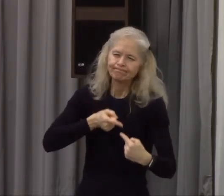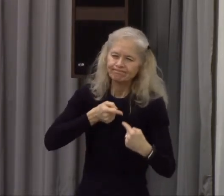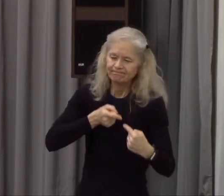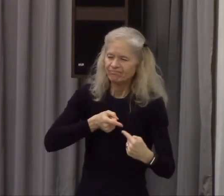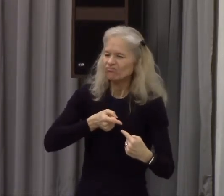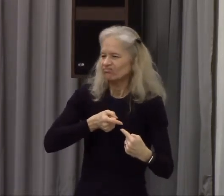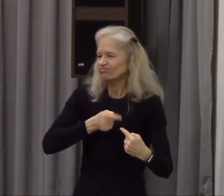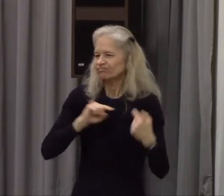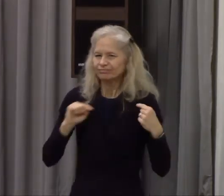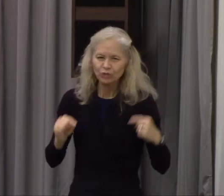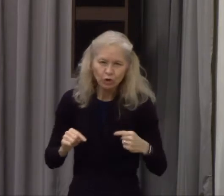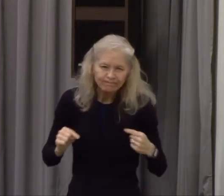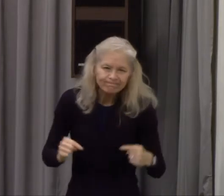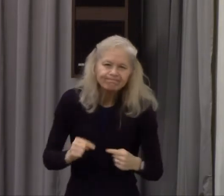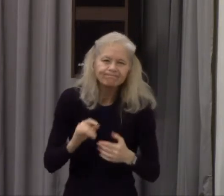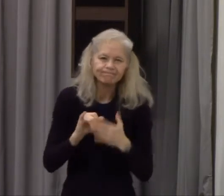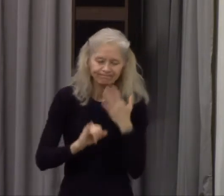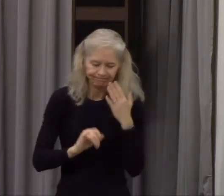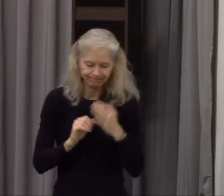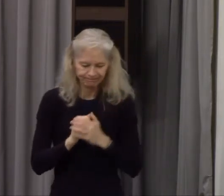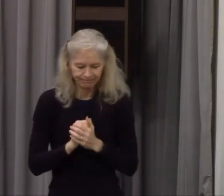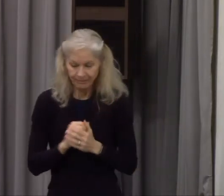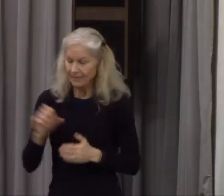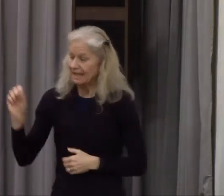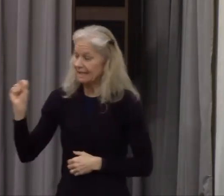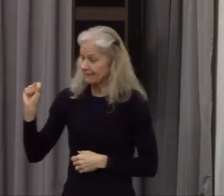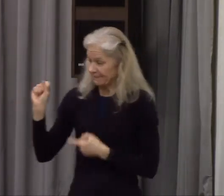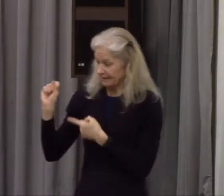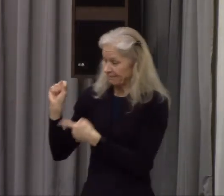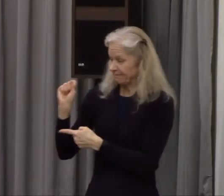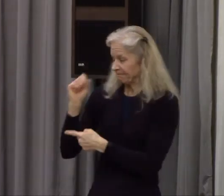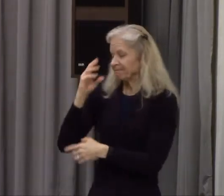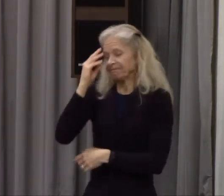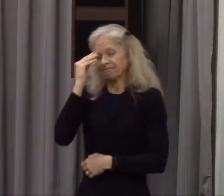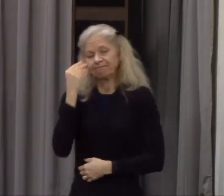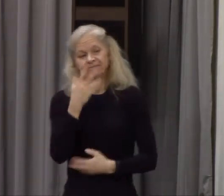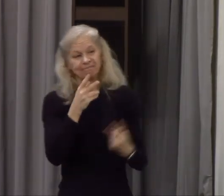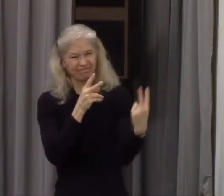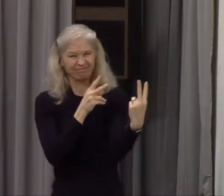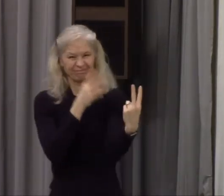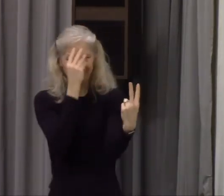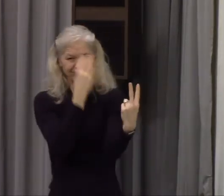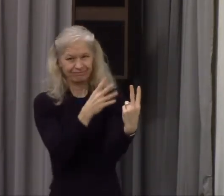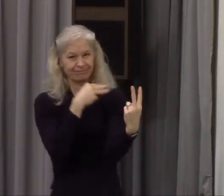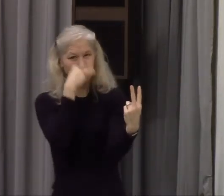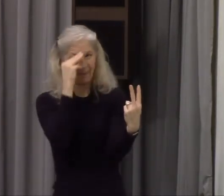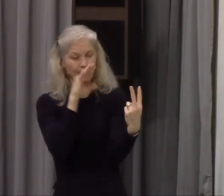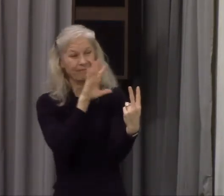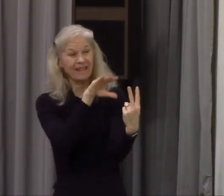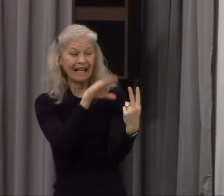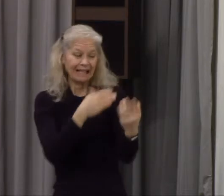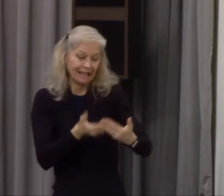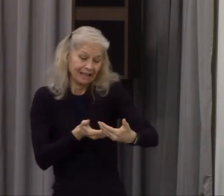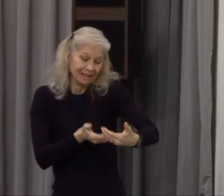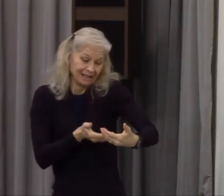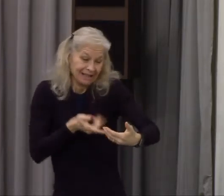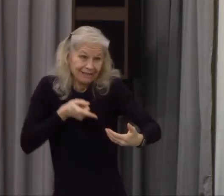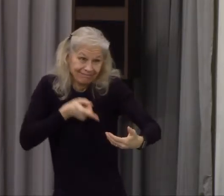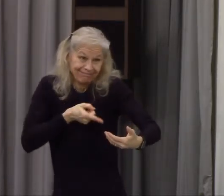and rising again of many in Israel, and for a sign which shall be spoken against.